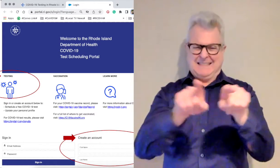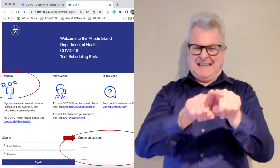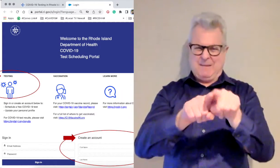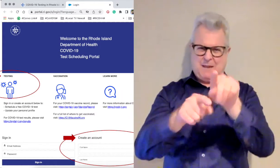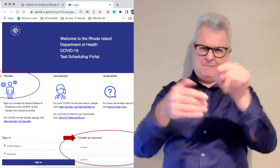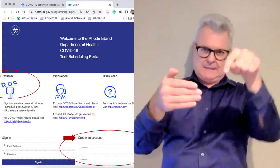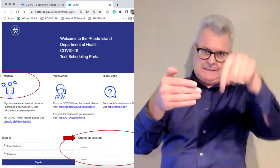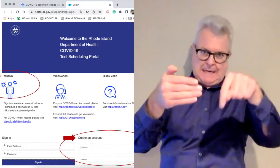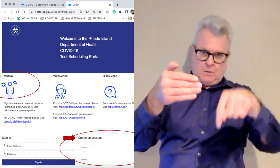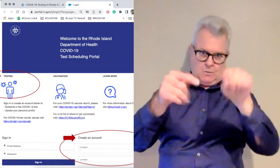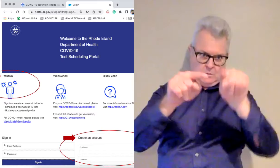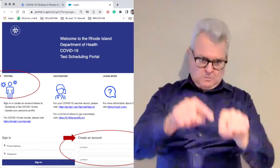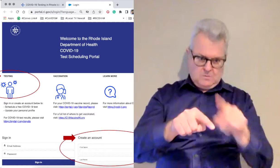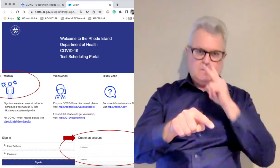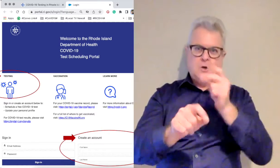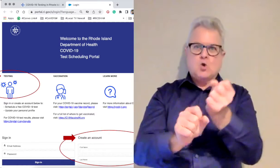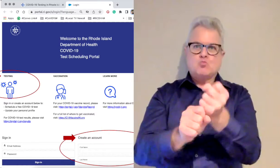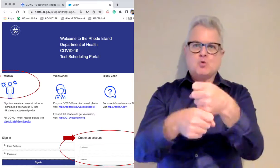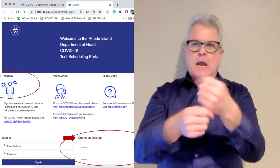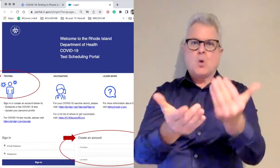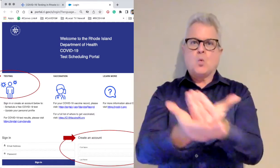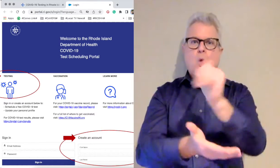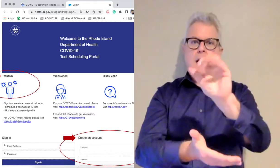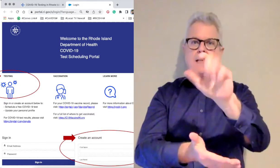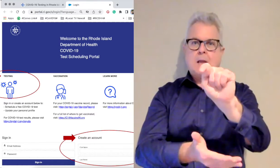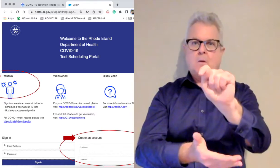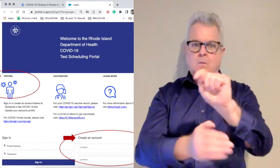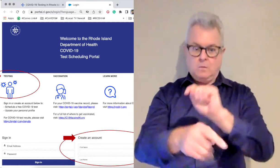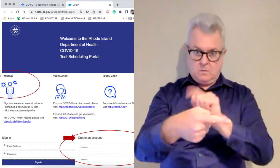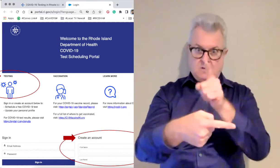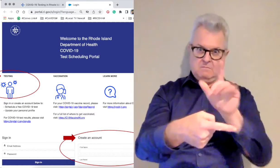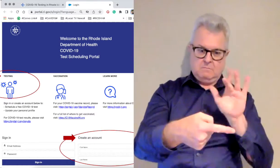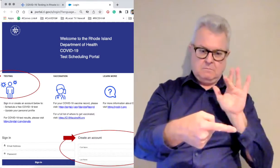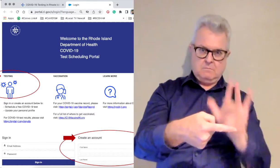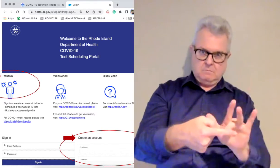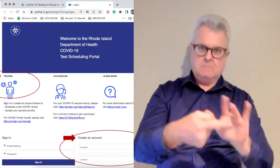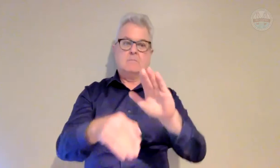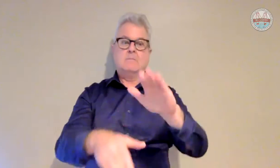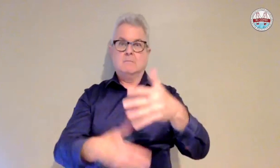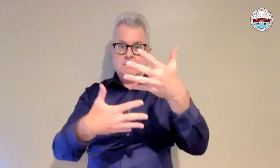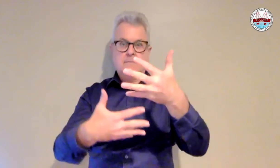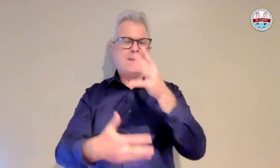account, that's okay. On the same page, it'll give you the option to create